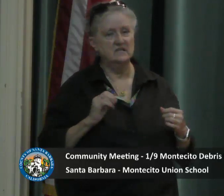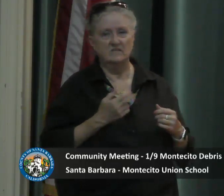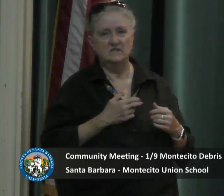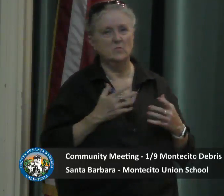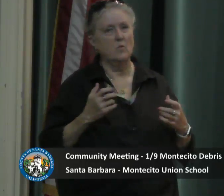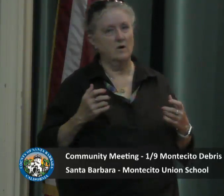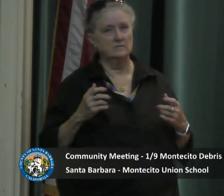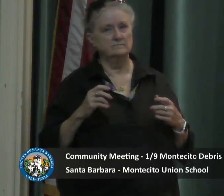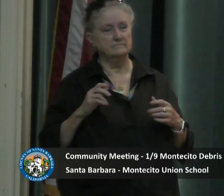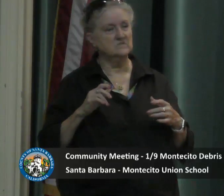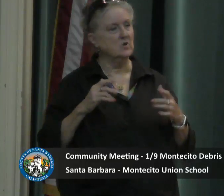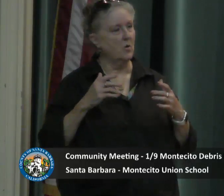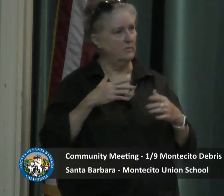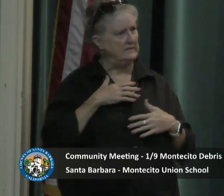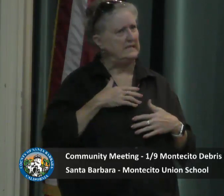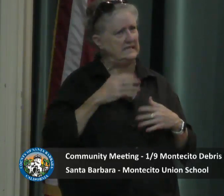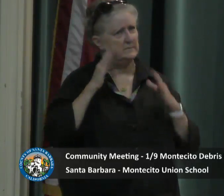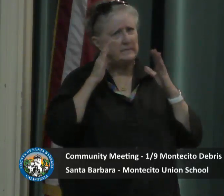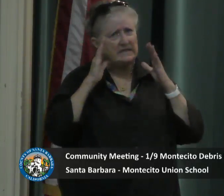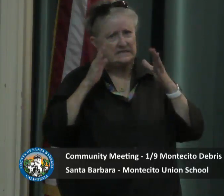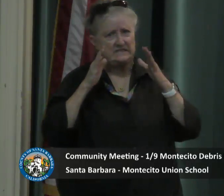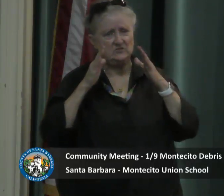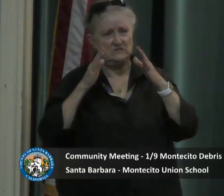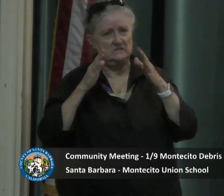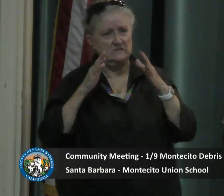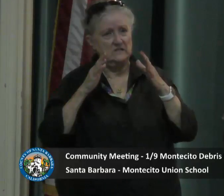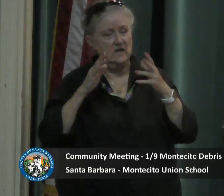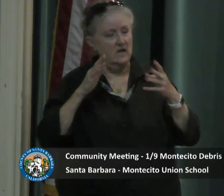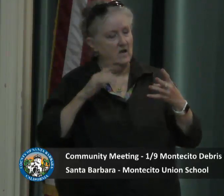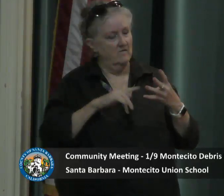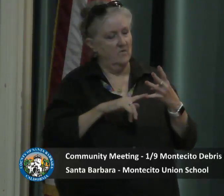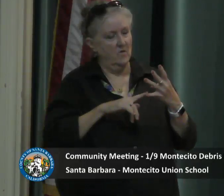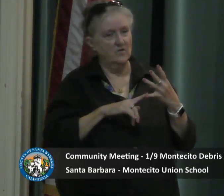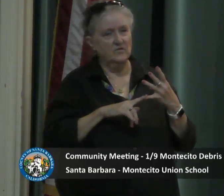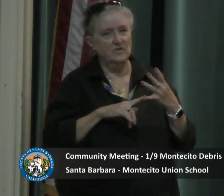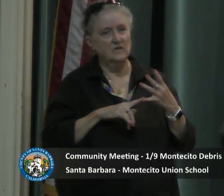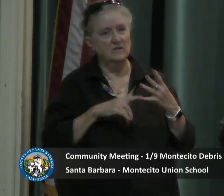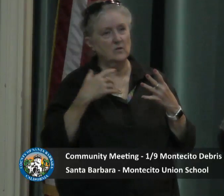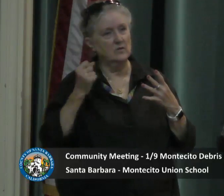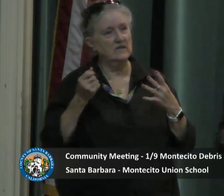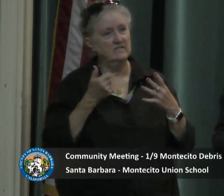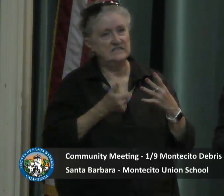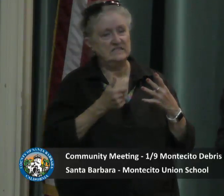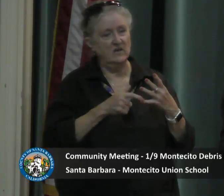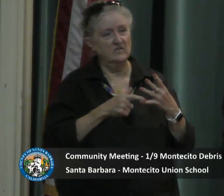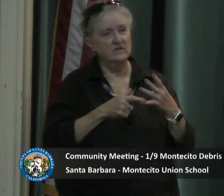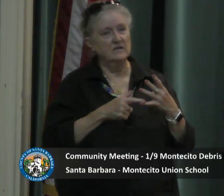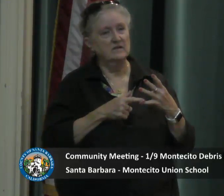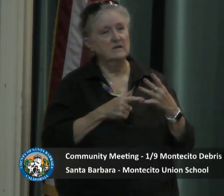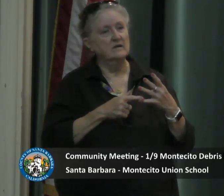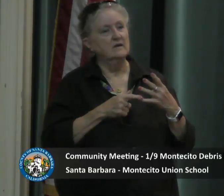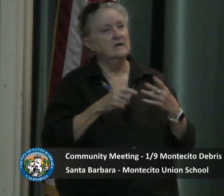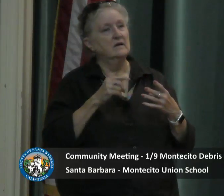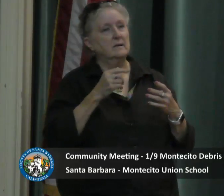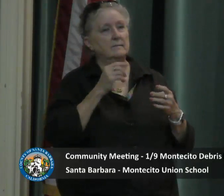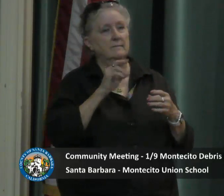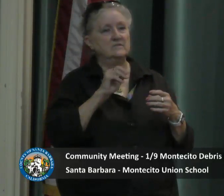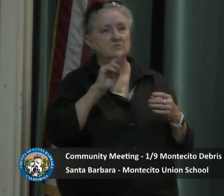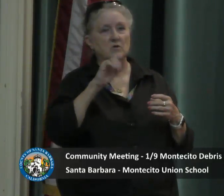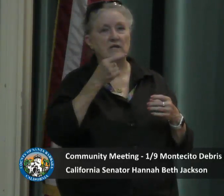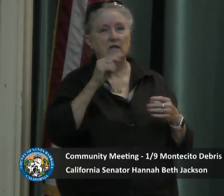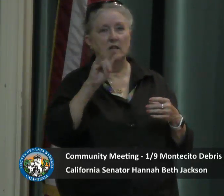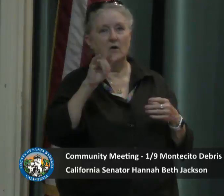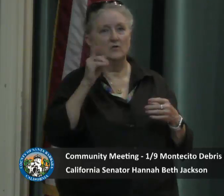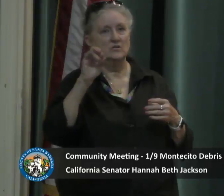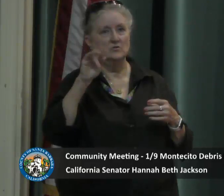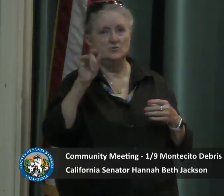want that to happen, so please pay attention. Fourth, the recovery itself. Mr. Ghilarducci says, remember,